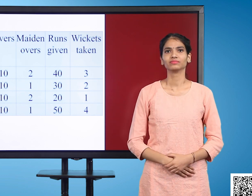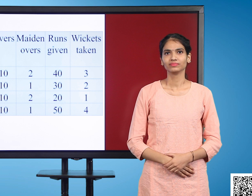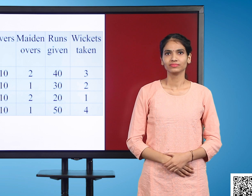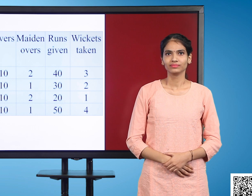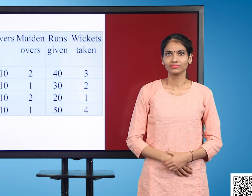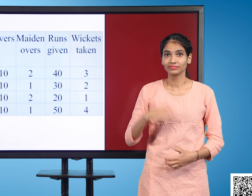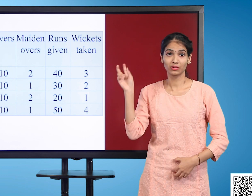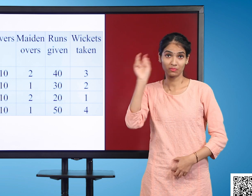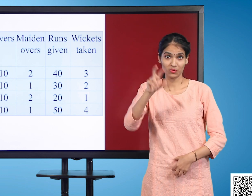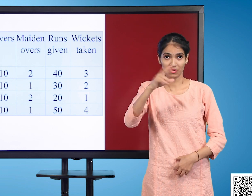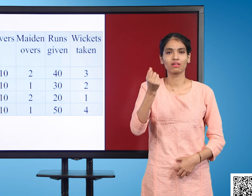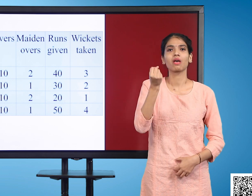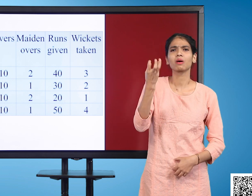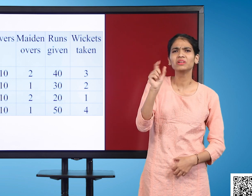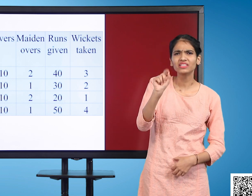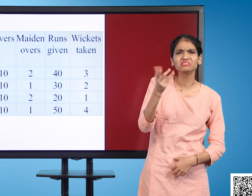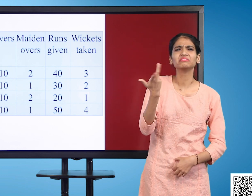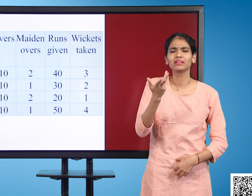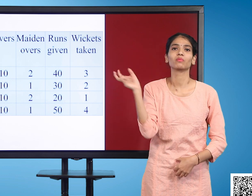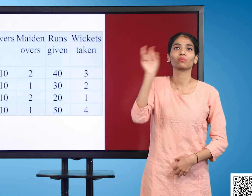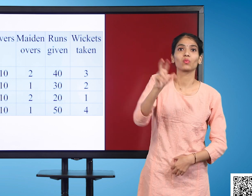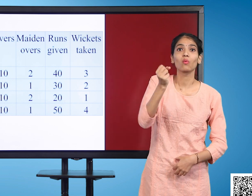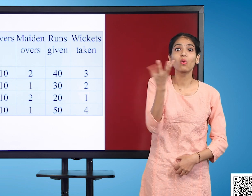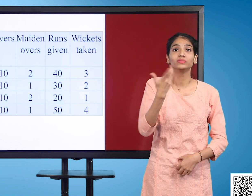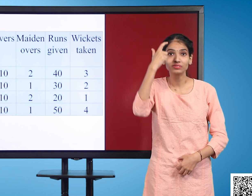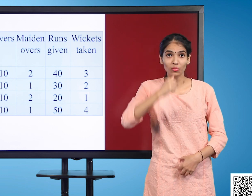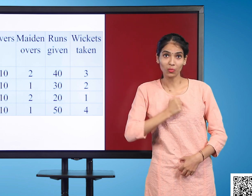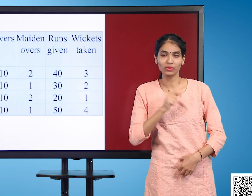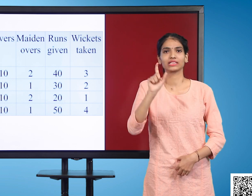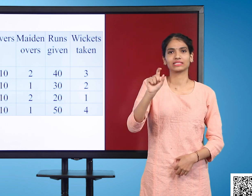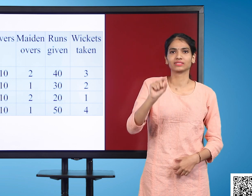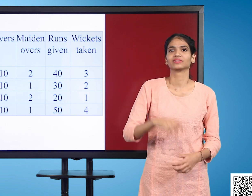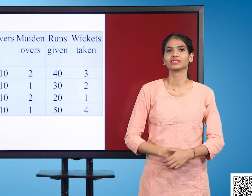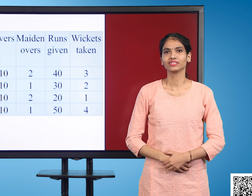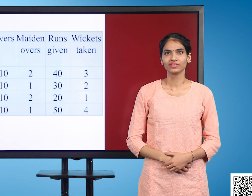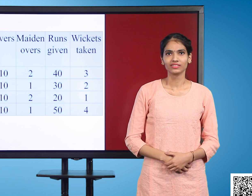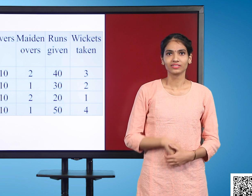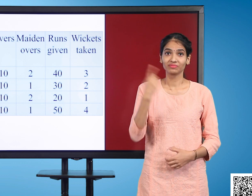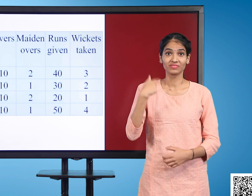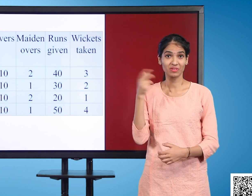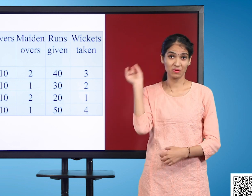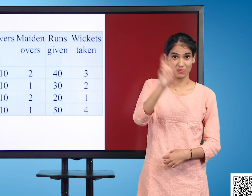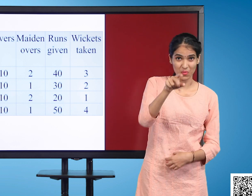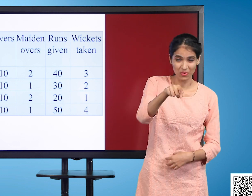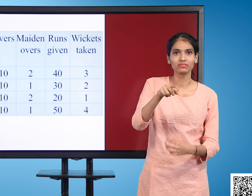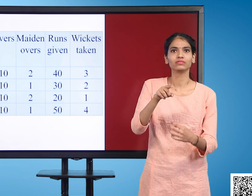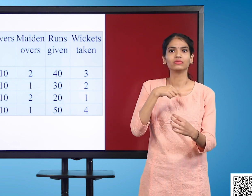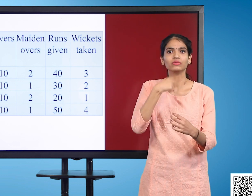40, 3. B. 10, 1, 30, 2.